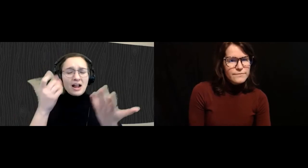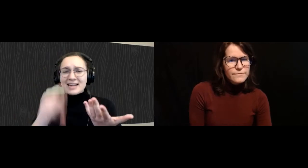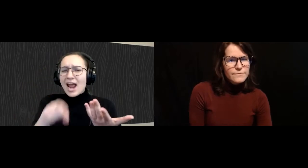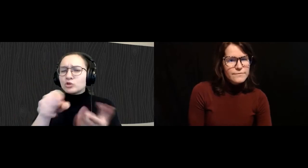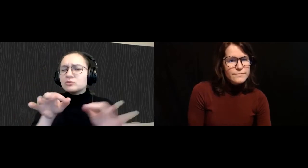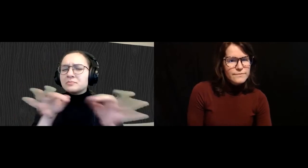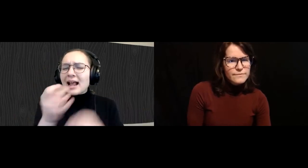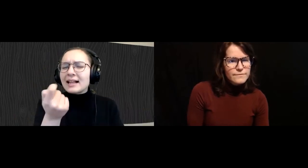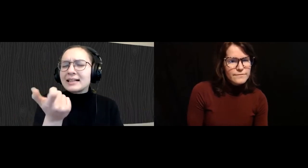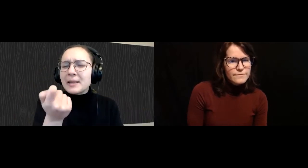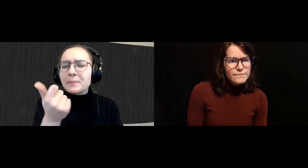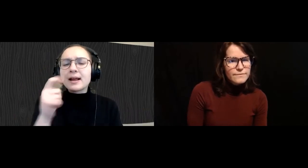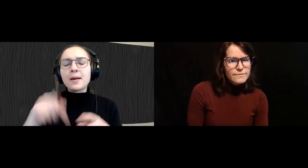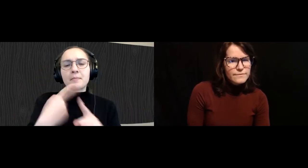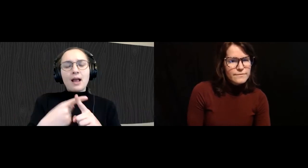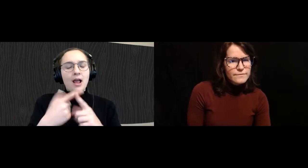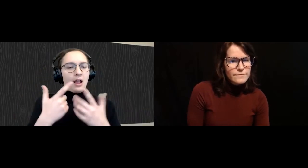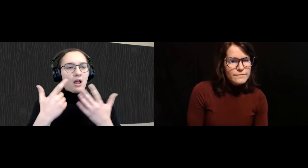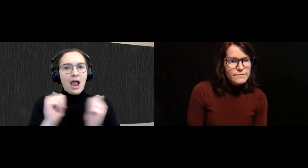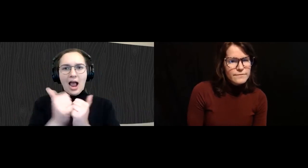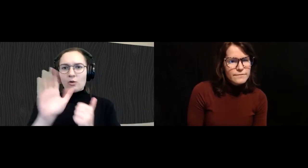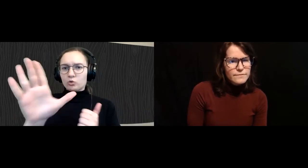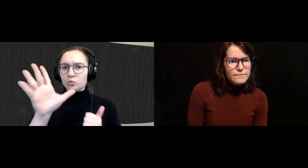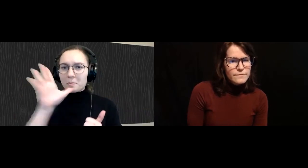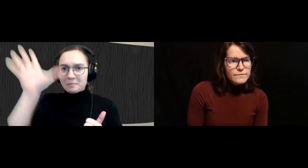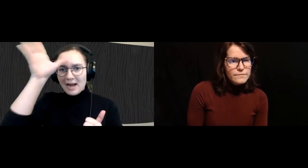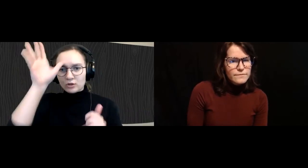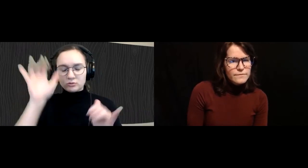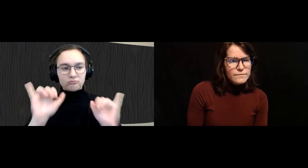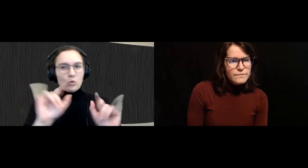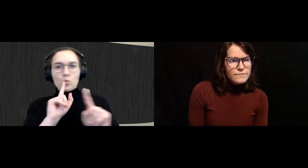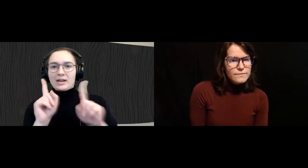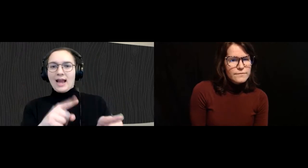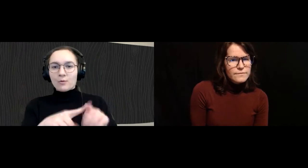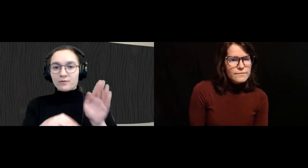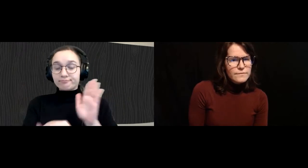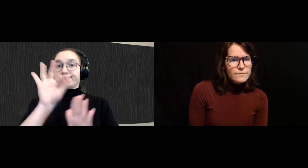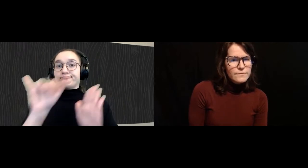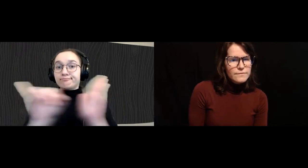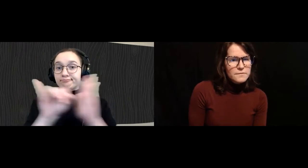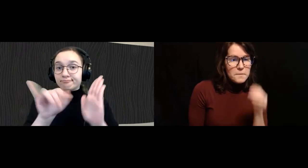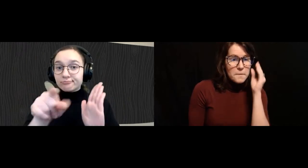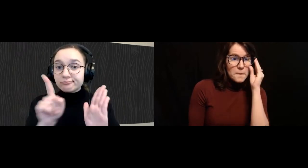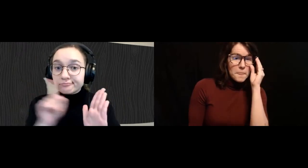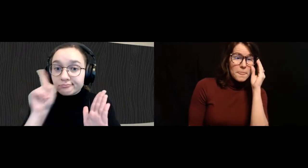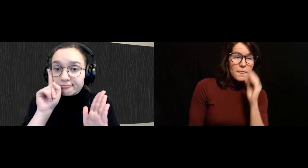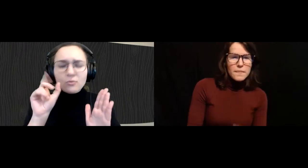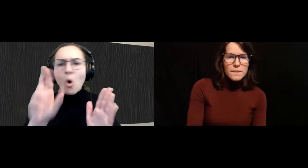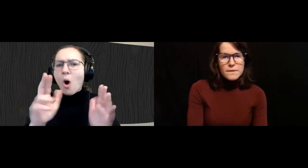And so looking back, can you explain a little bit about how your parents reacted when they found out that